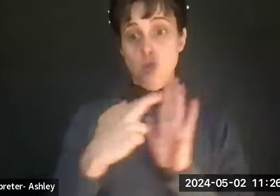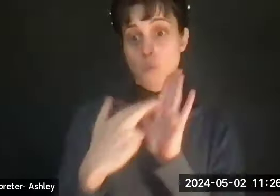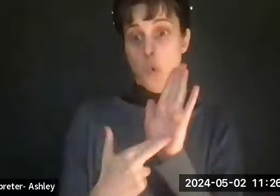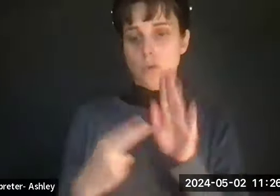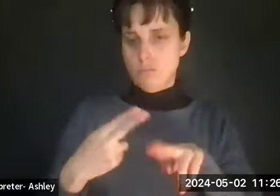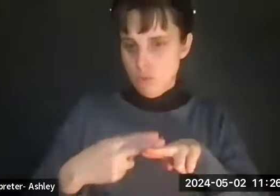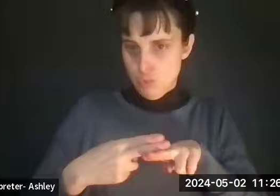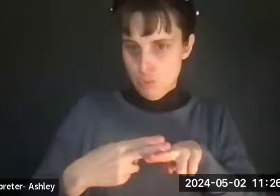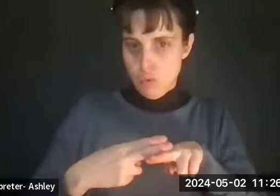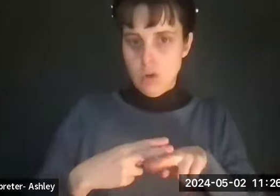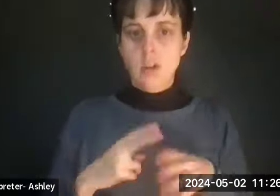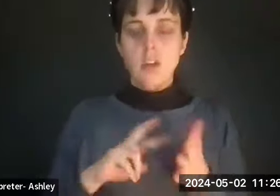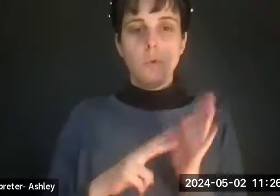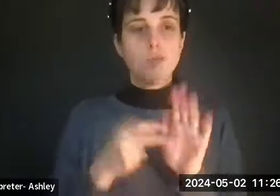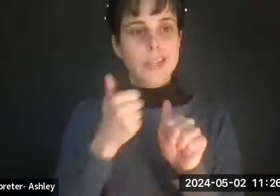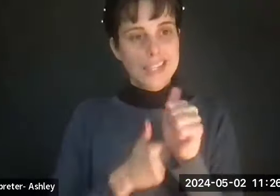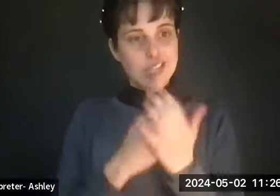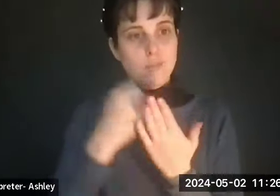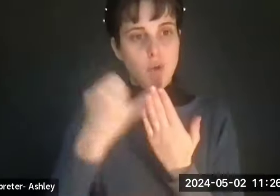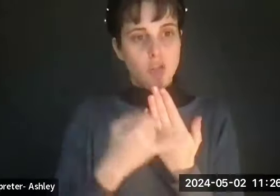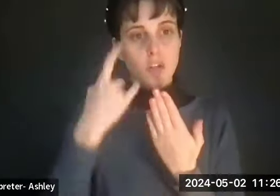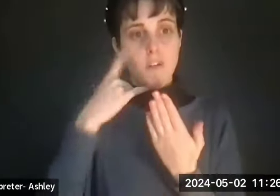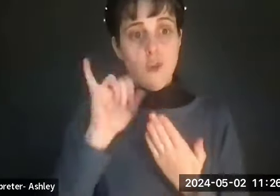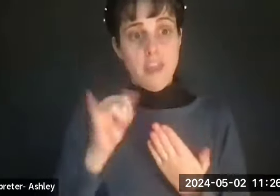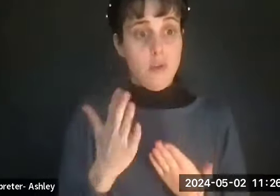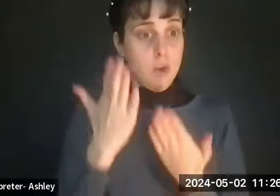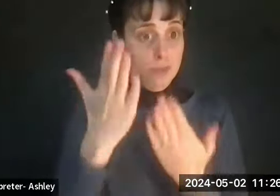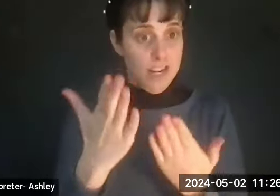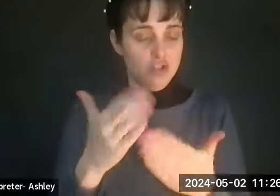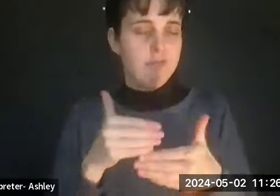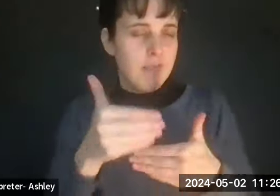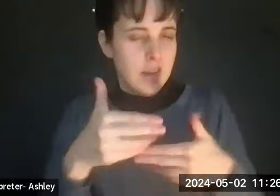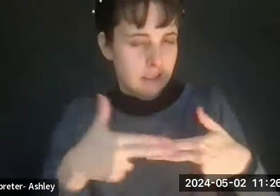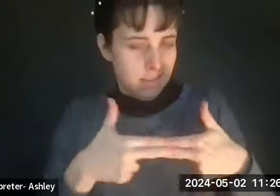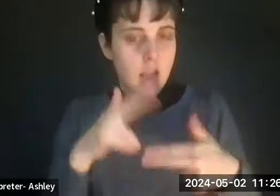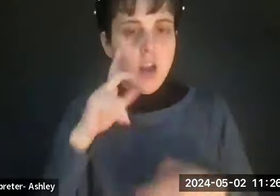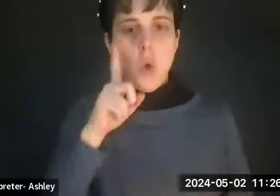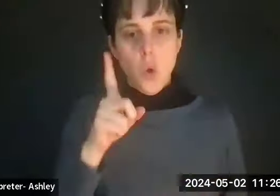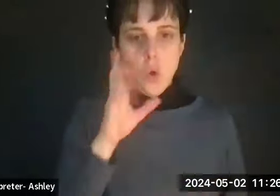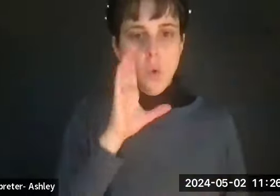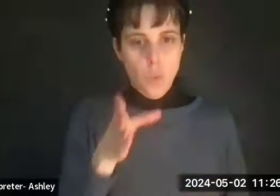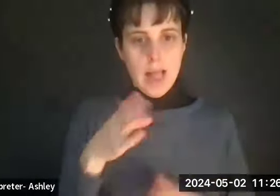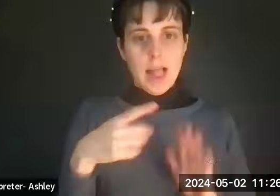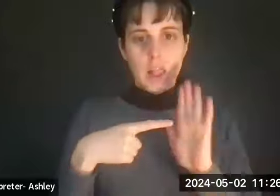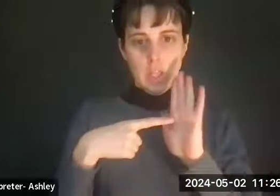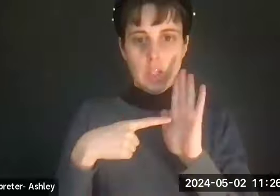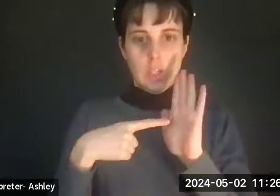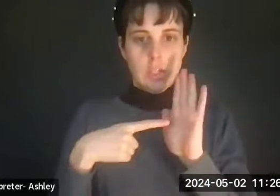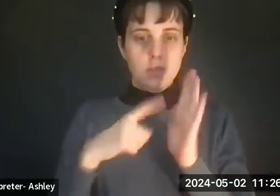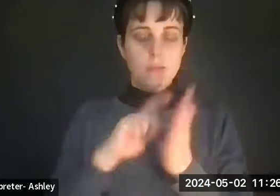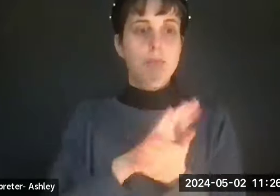project on this and the next slide will begin permanent rulemaking as soon as